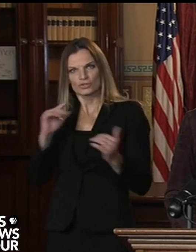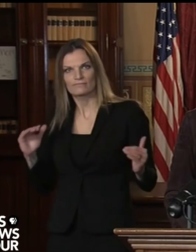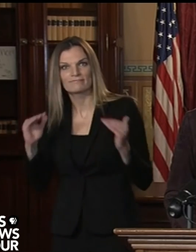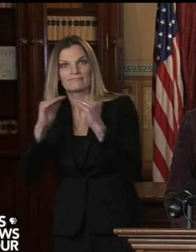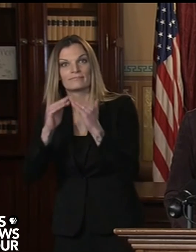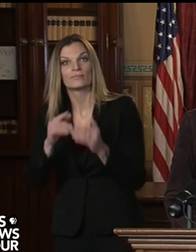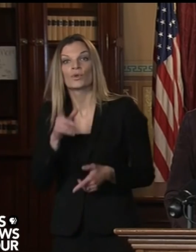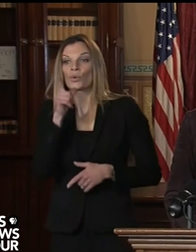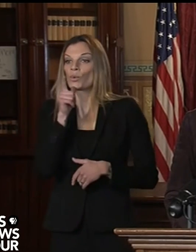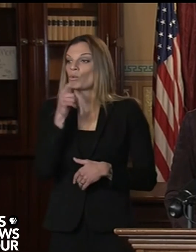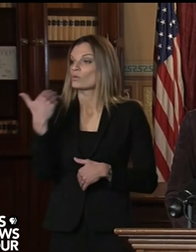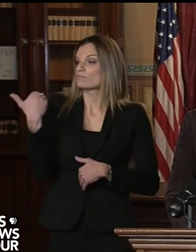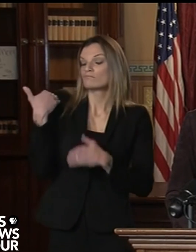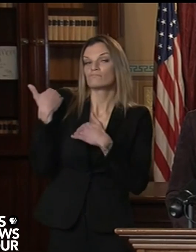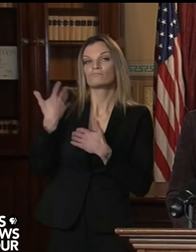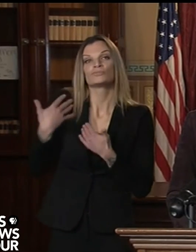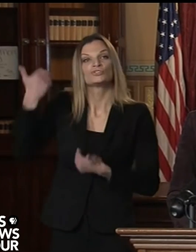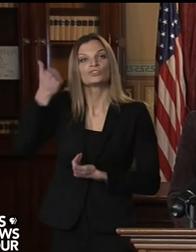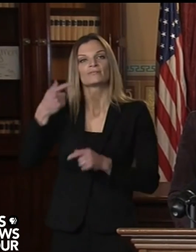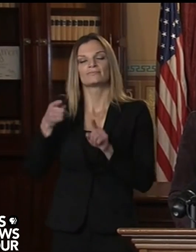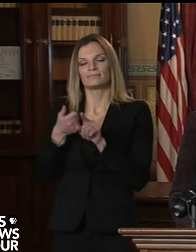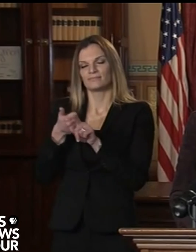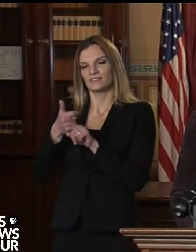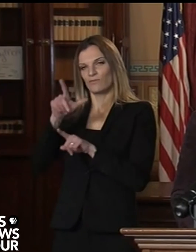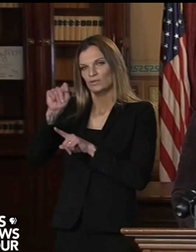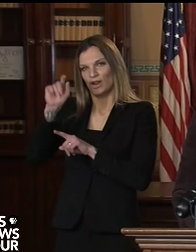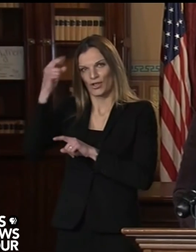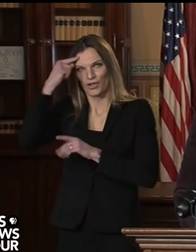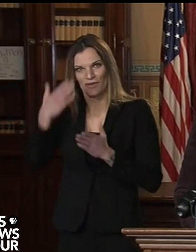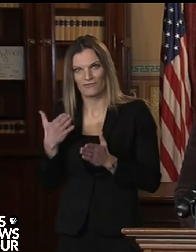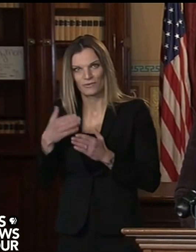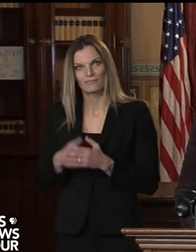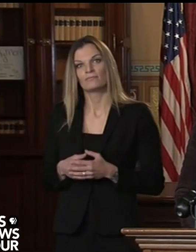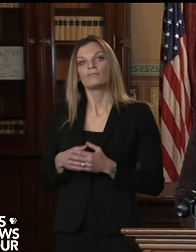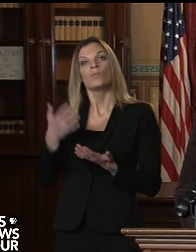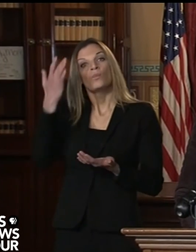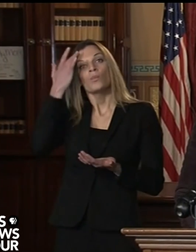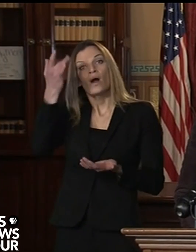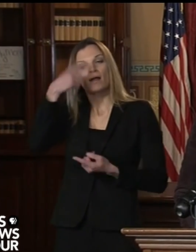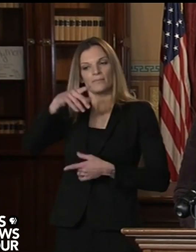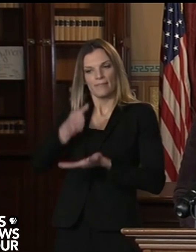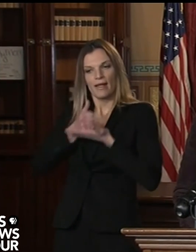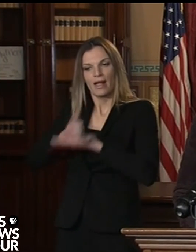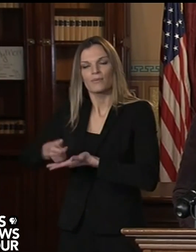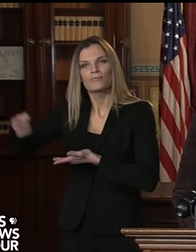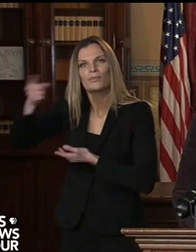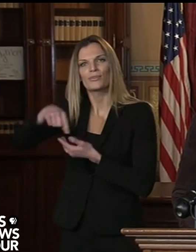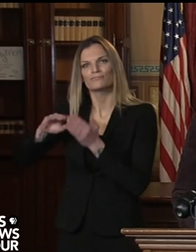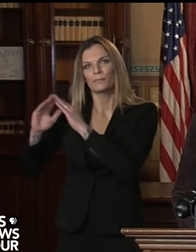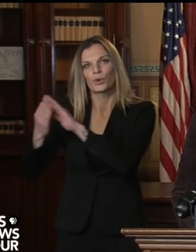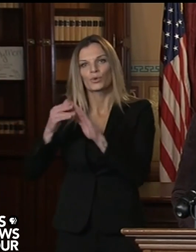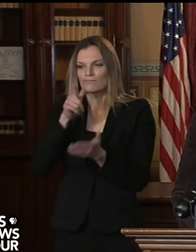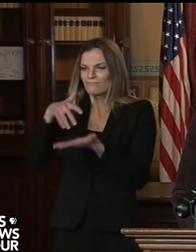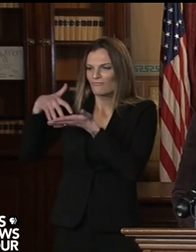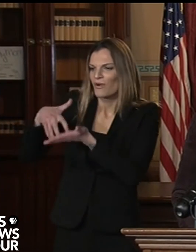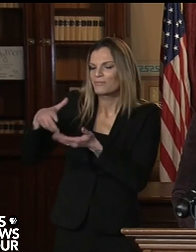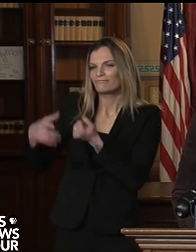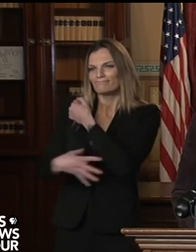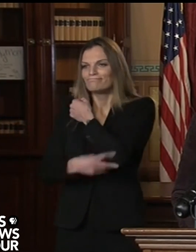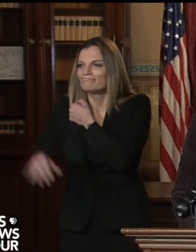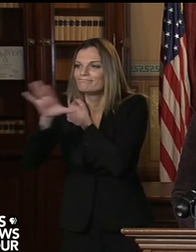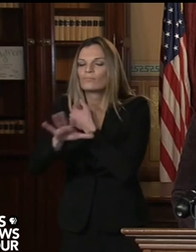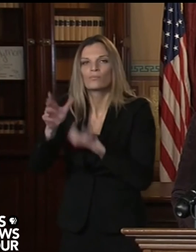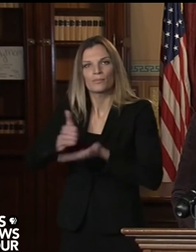to help us protect our most vulnerable communities. Since its inception, the members of the task force have been